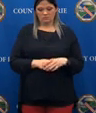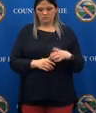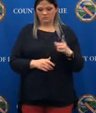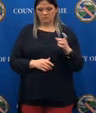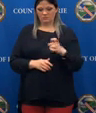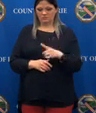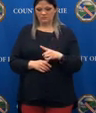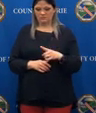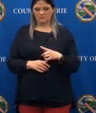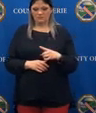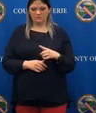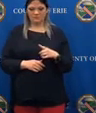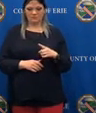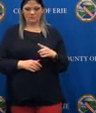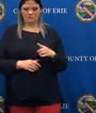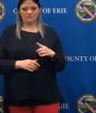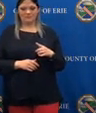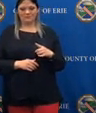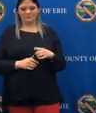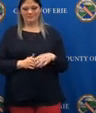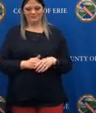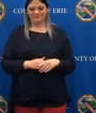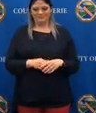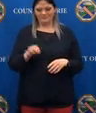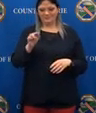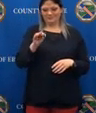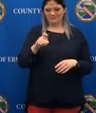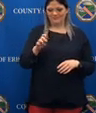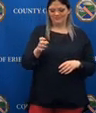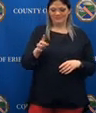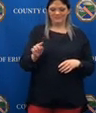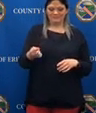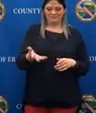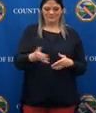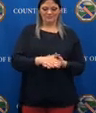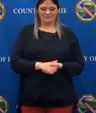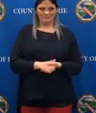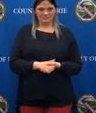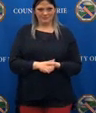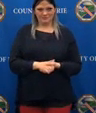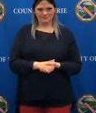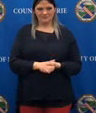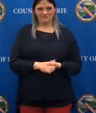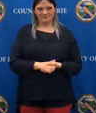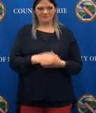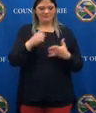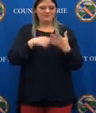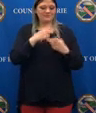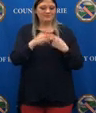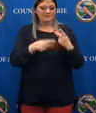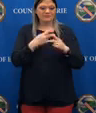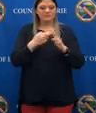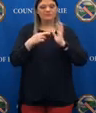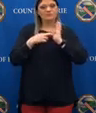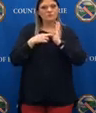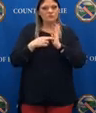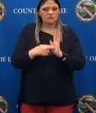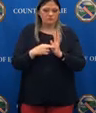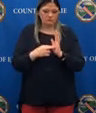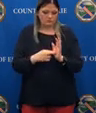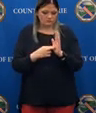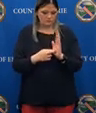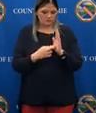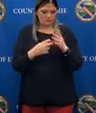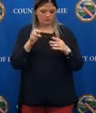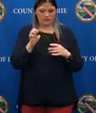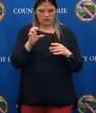more Mark question. from WBEN here. Michael, why don't you go first, and then. What sort of representation is Erie